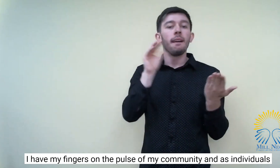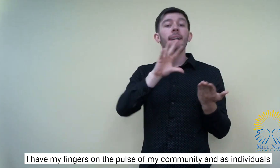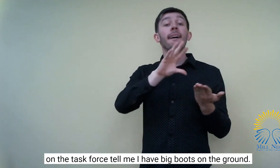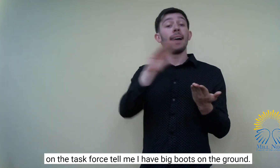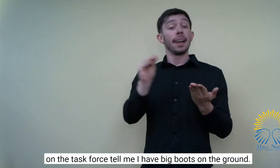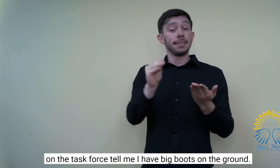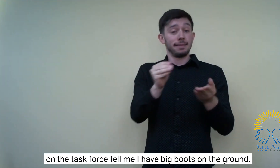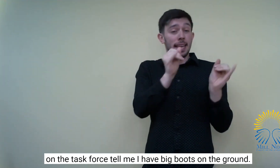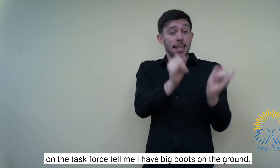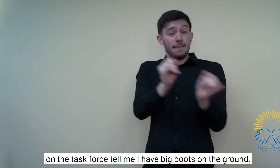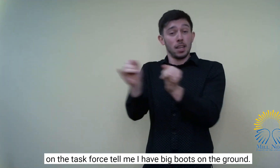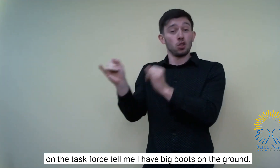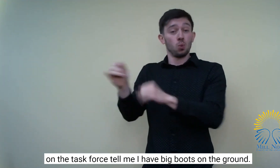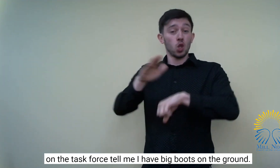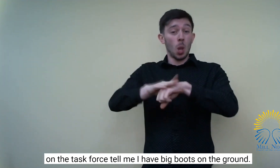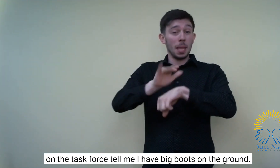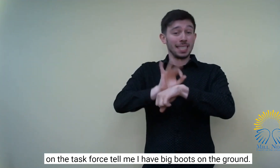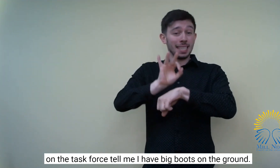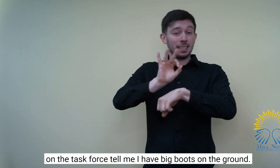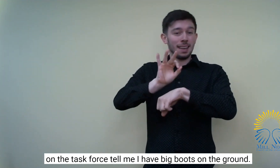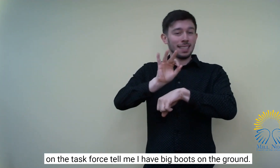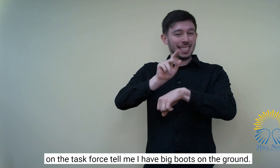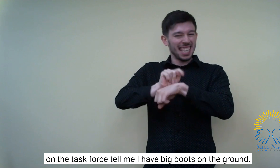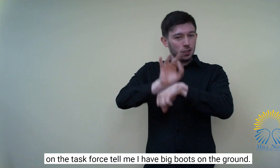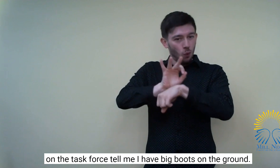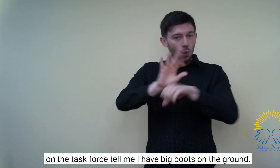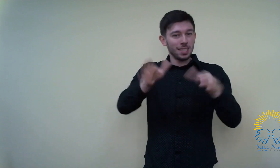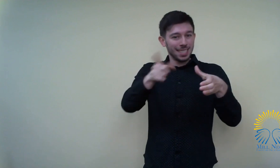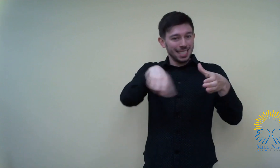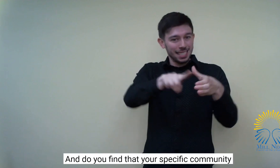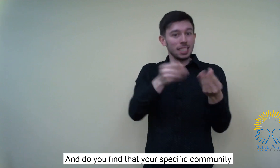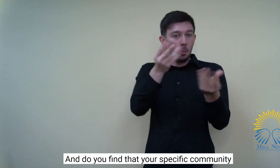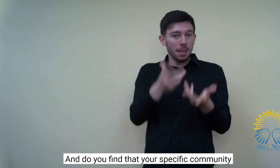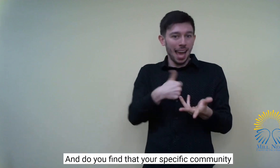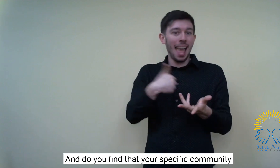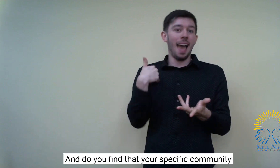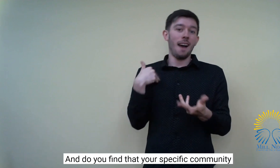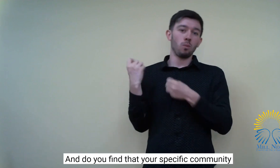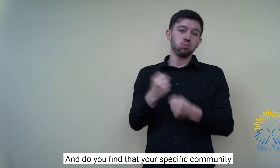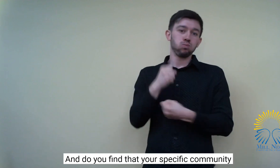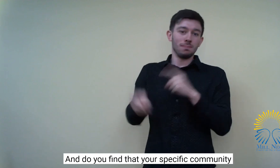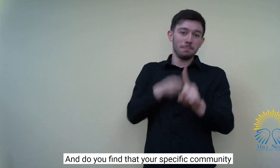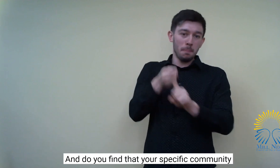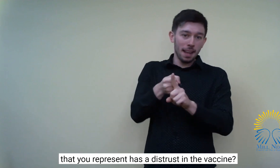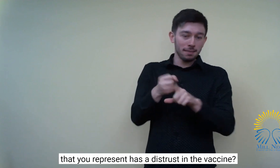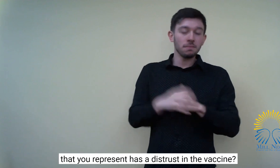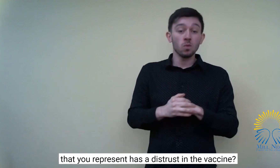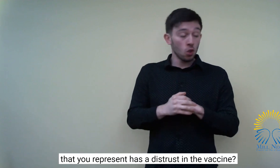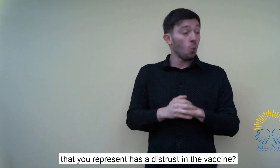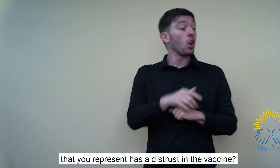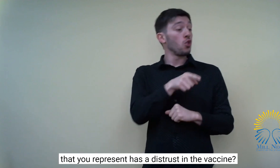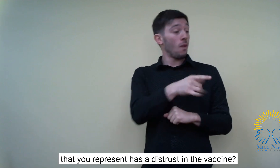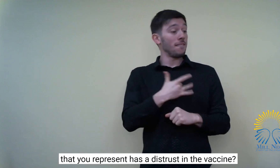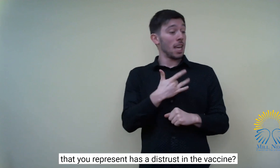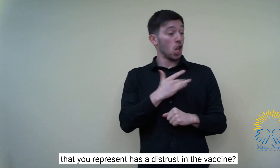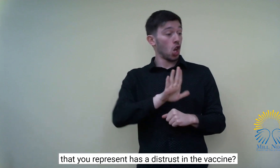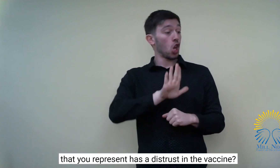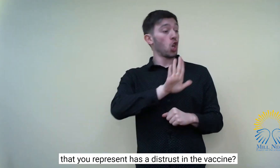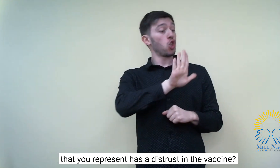on the task force tell me, I have big boots on the ground. And do you find that your specific community that you represent has a distrust in the